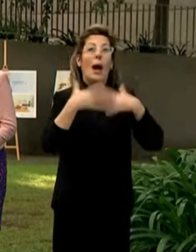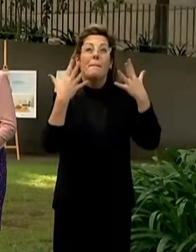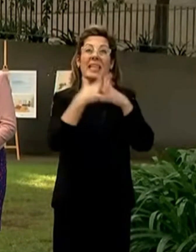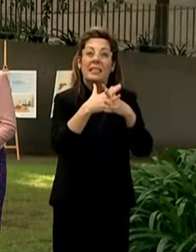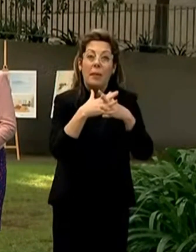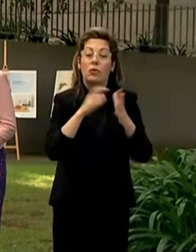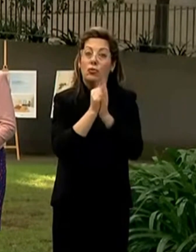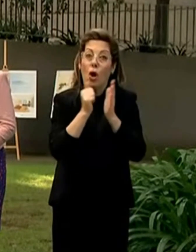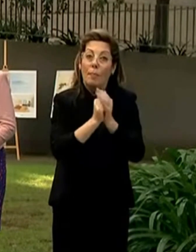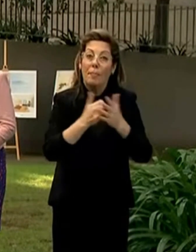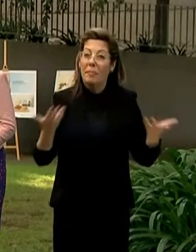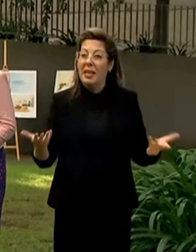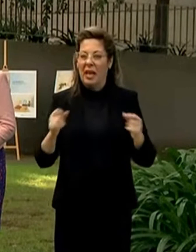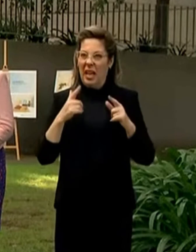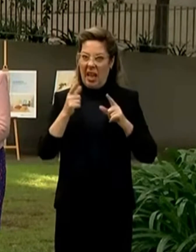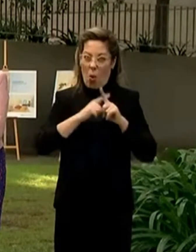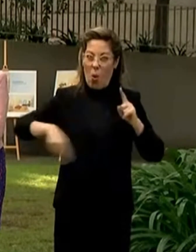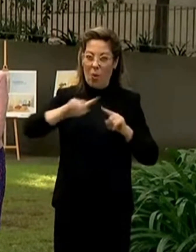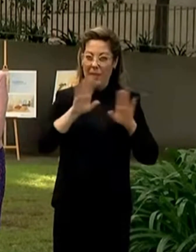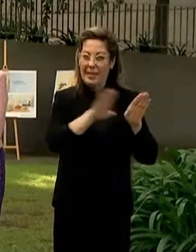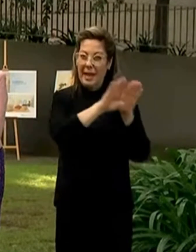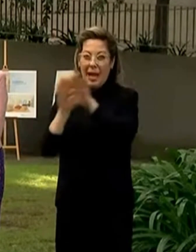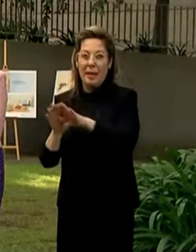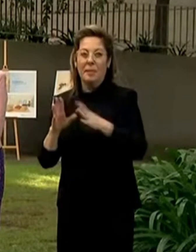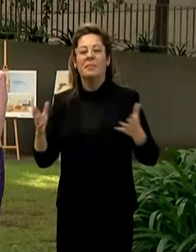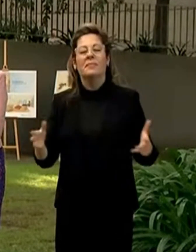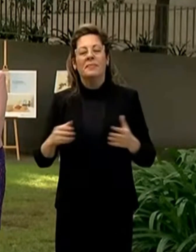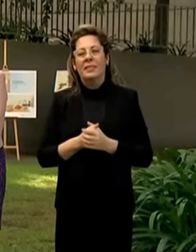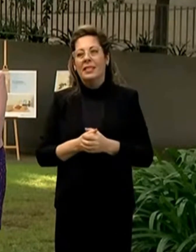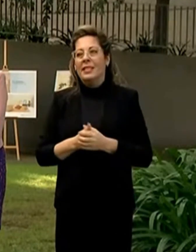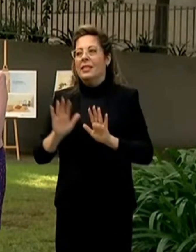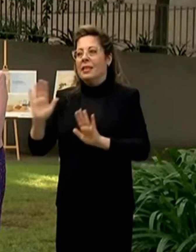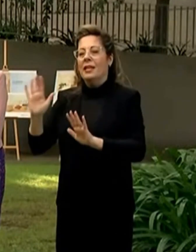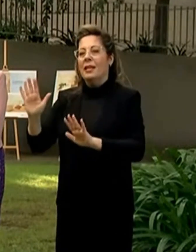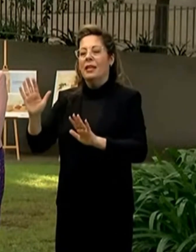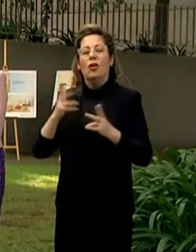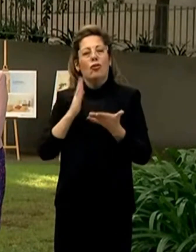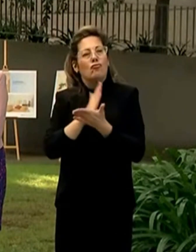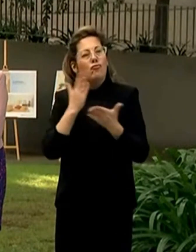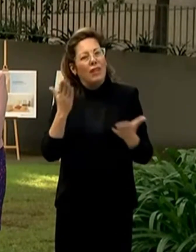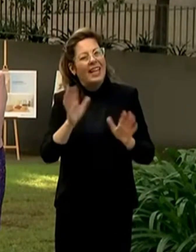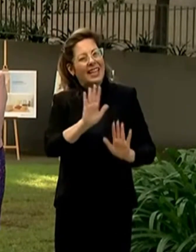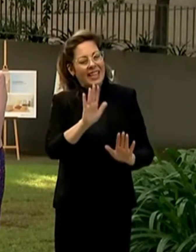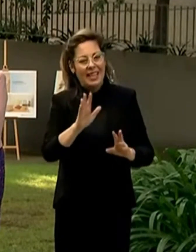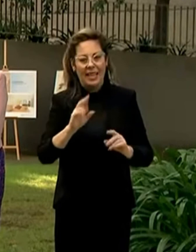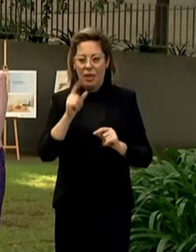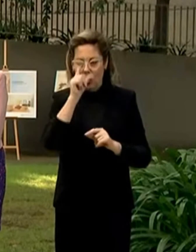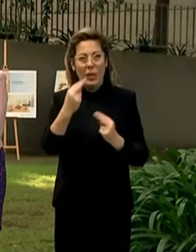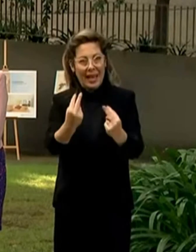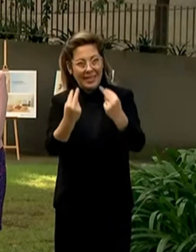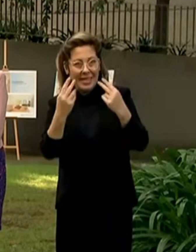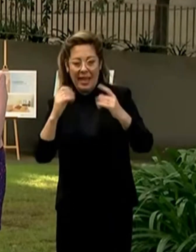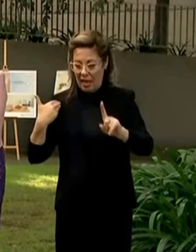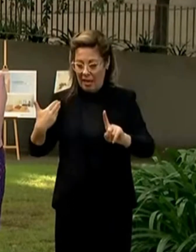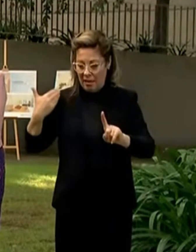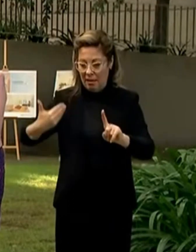our message really has not changed. Whilst we're emphasising this, and I think probably over the last 2 weeks you can see